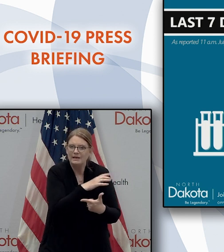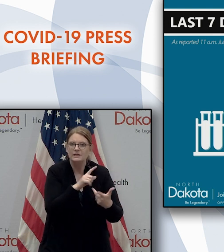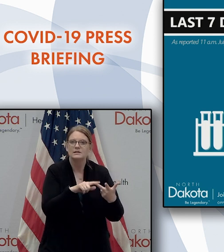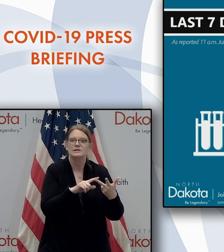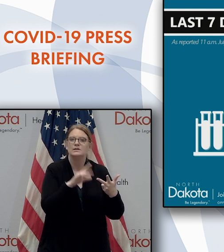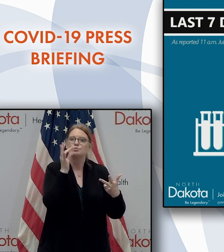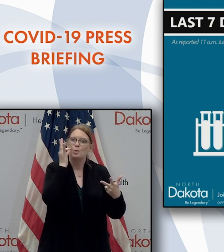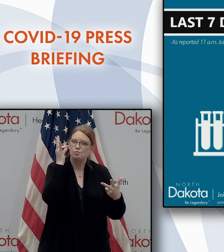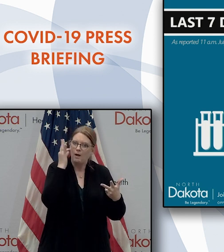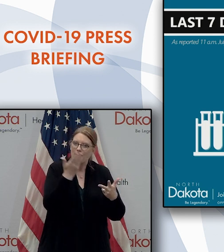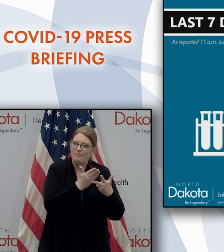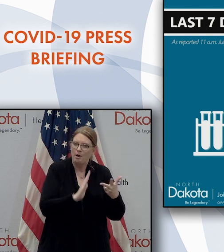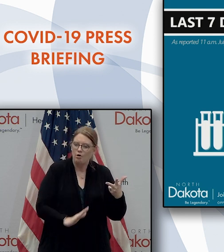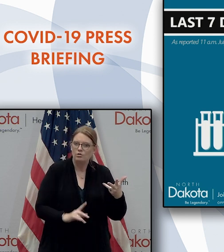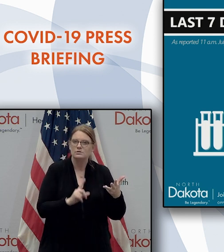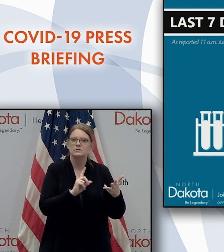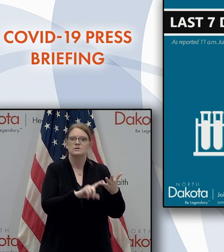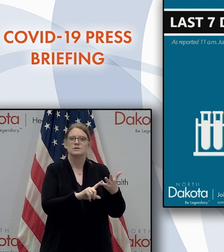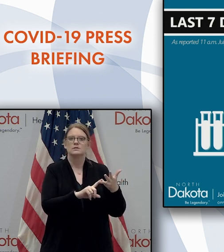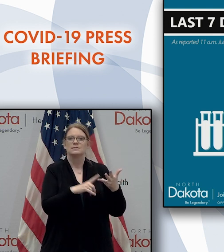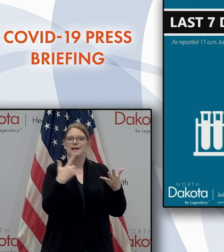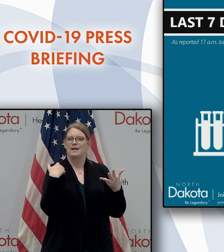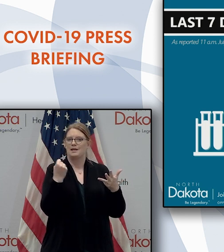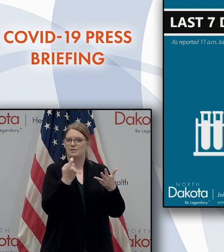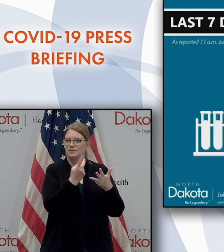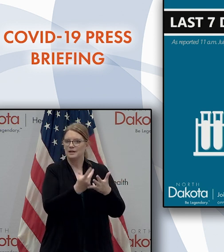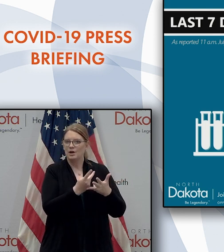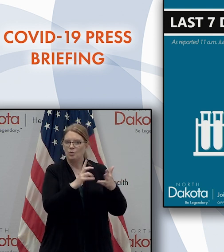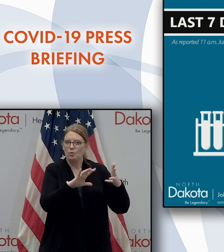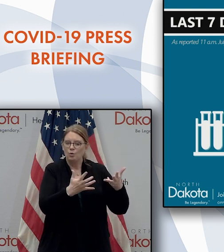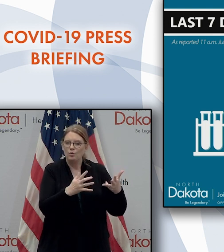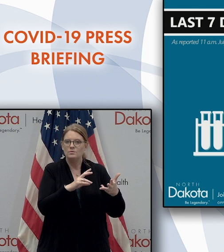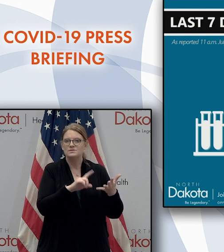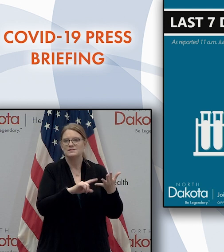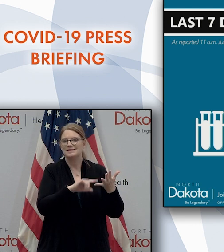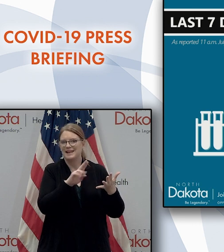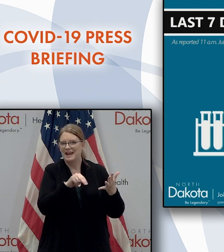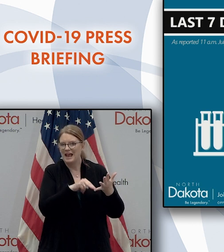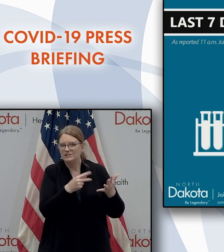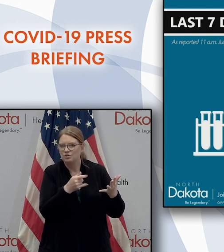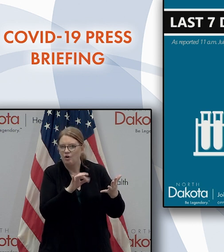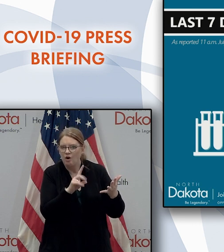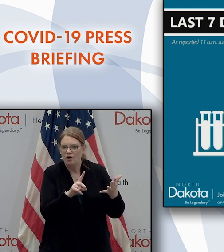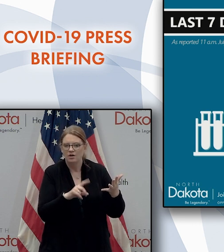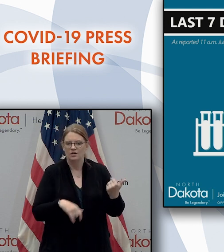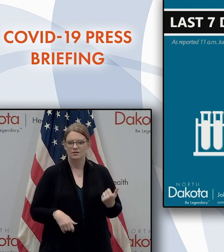tribal partners, to our healthcare groups, the National Guard.